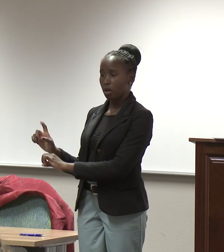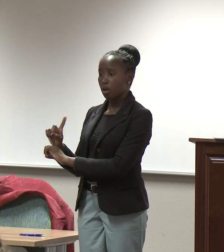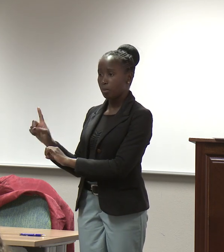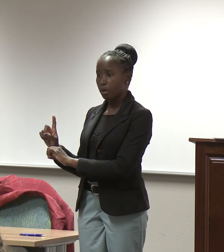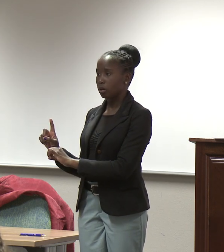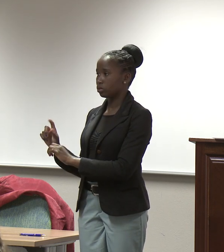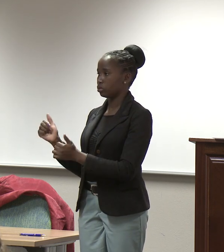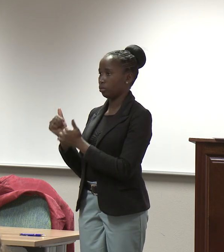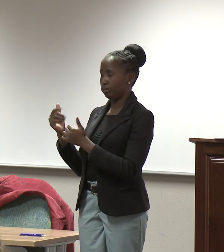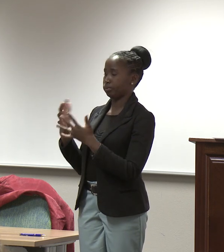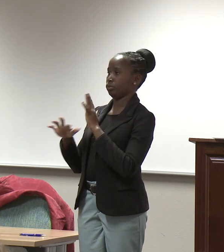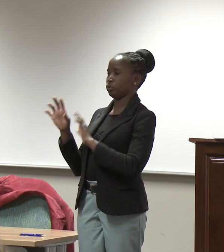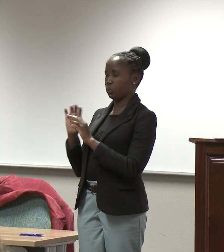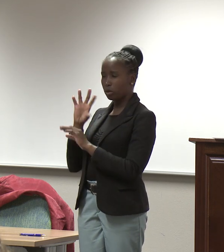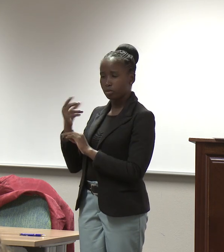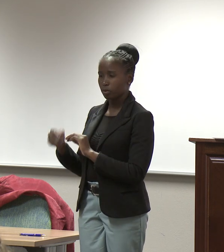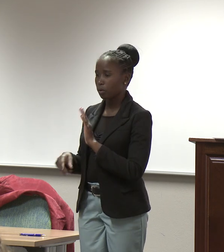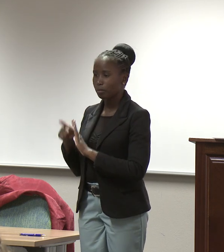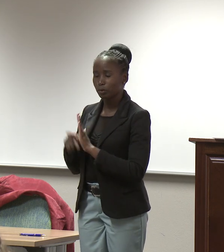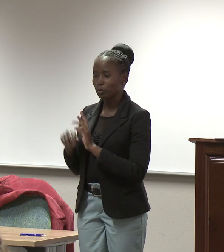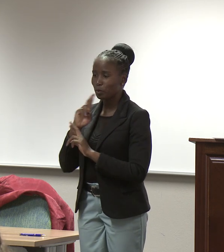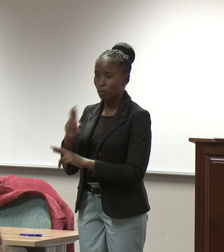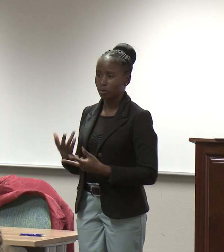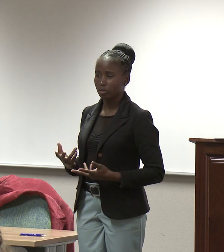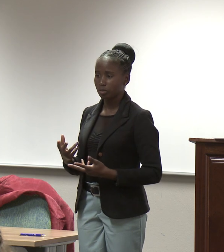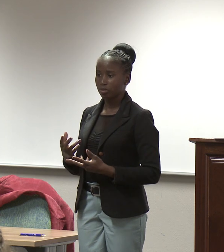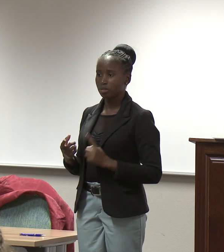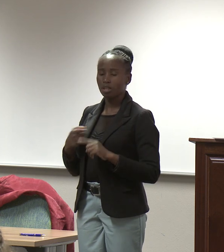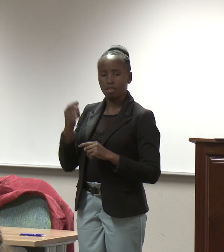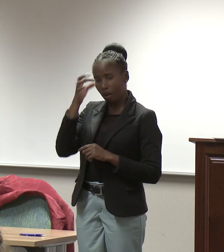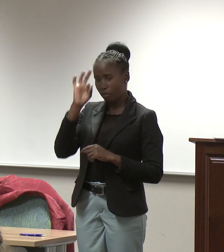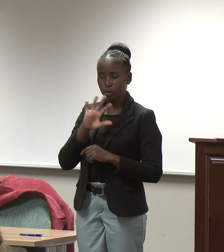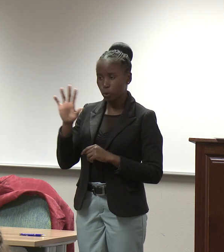the policy reports from think tanks and not from the university. It was really